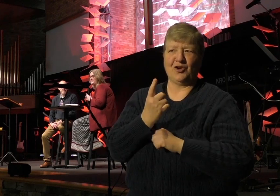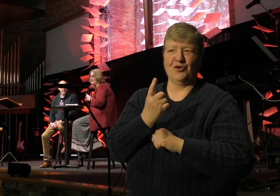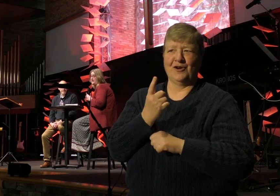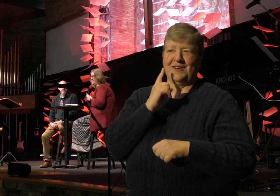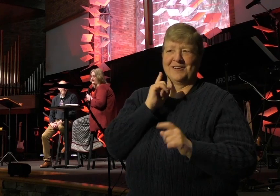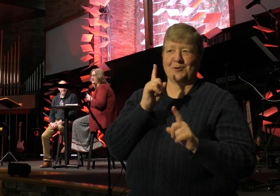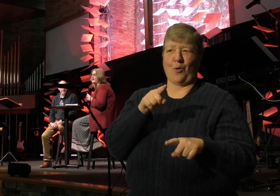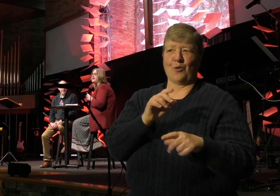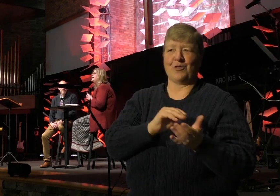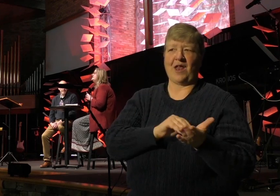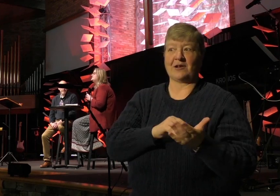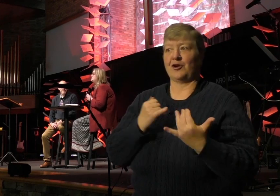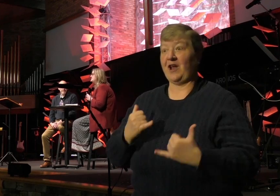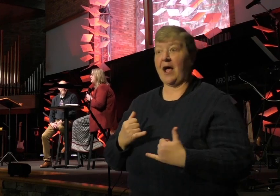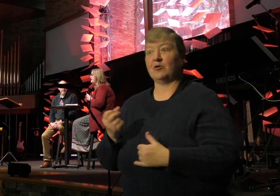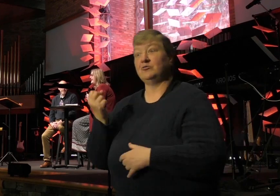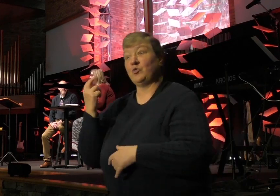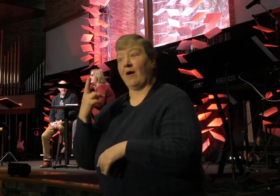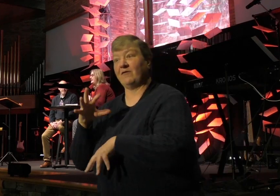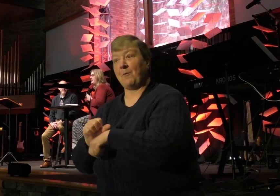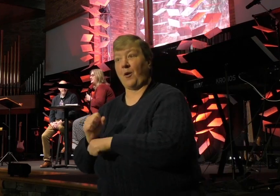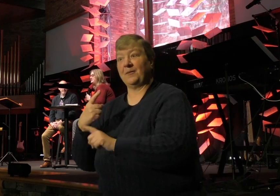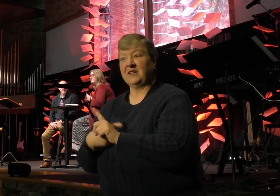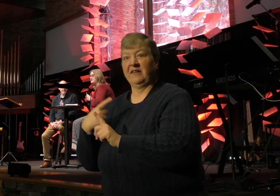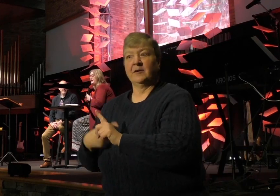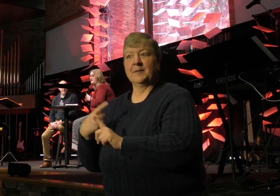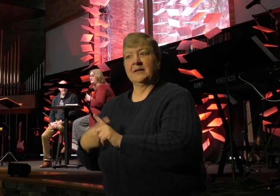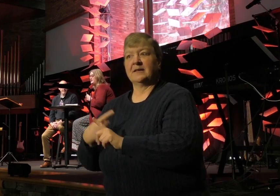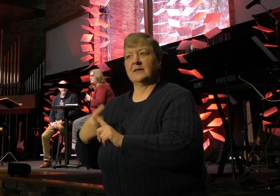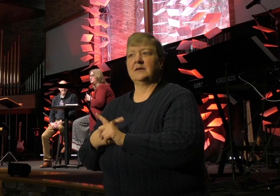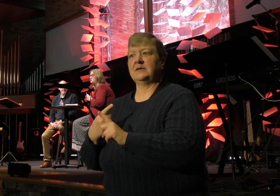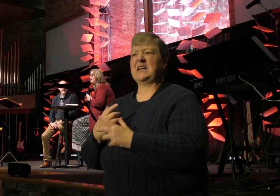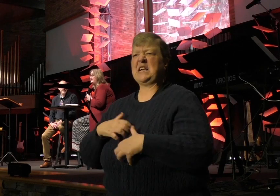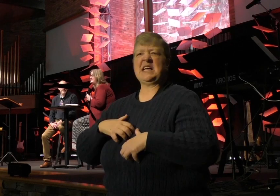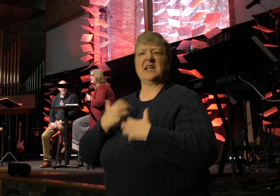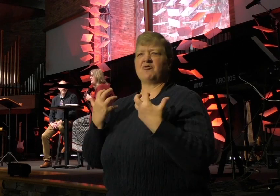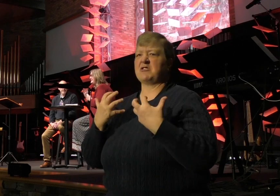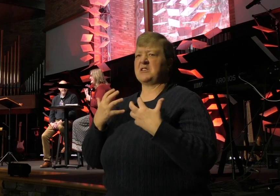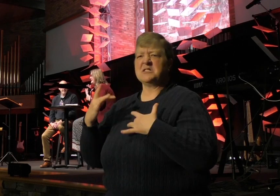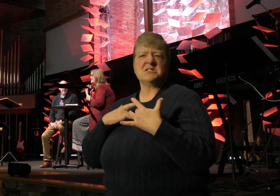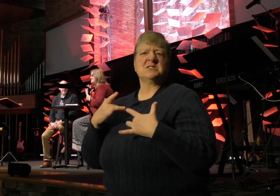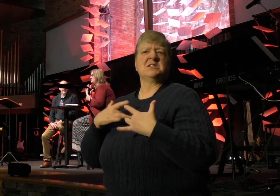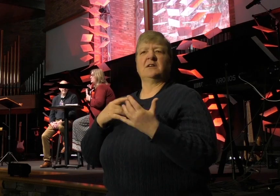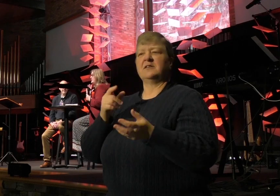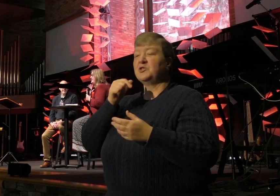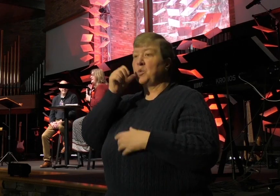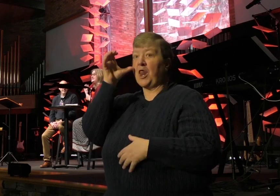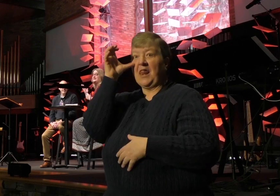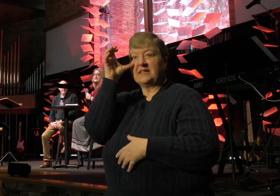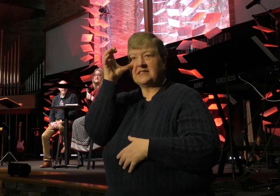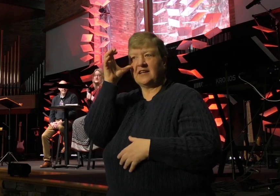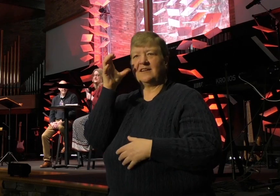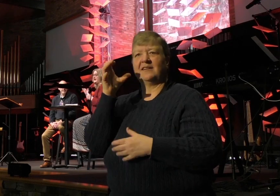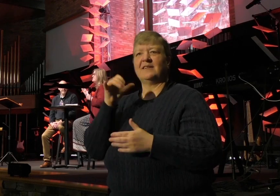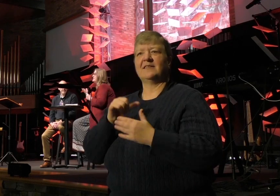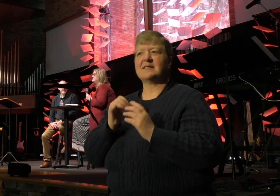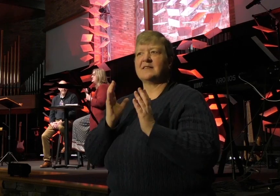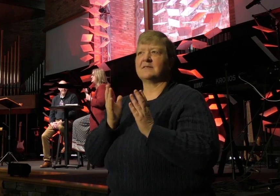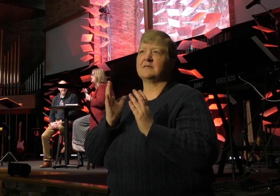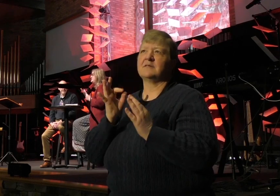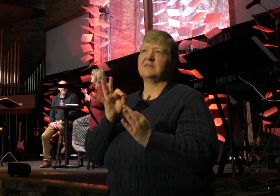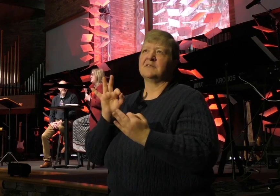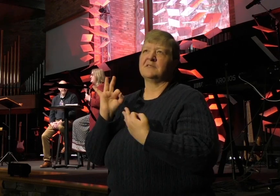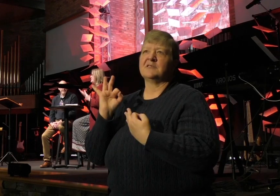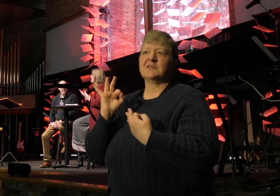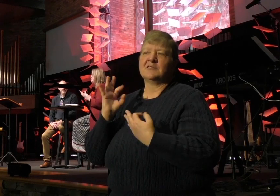appointments a month. And so she was very angry and anxious, and she wouldn't listen. And I think that's where that inattentiveness came from.